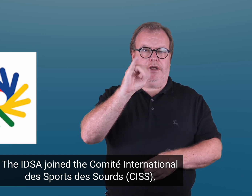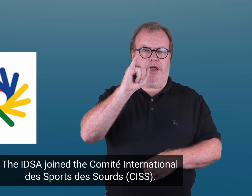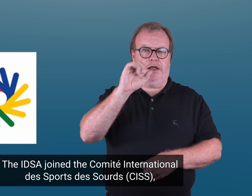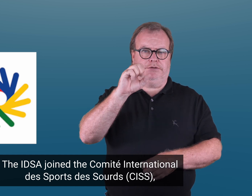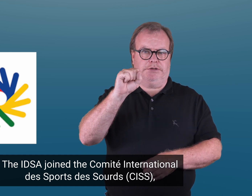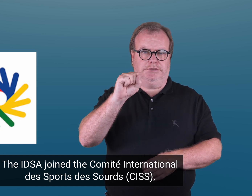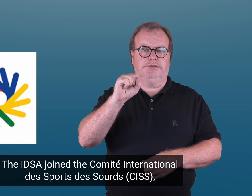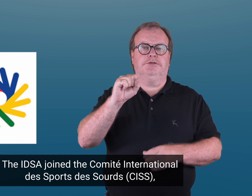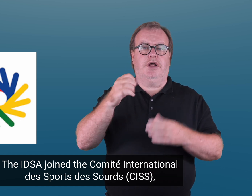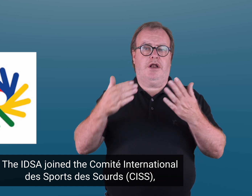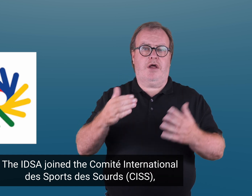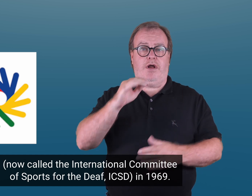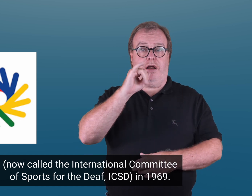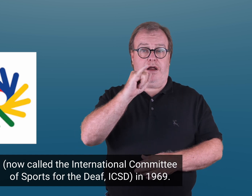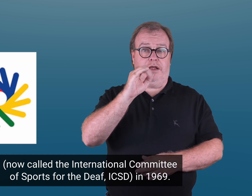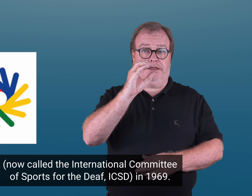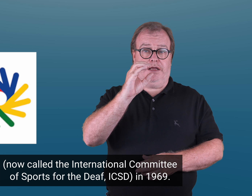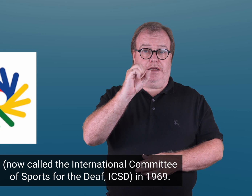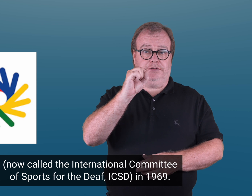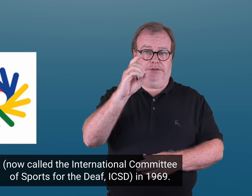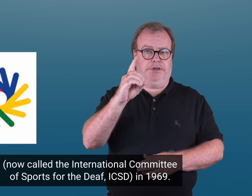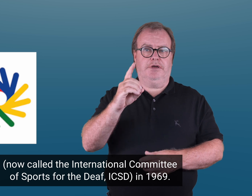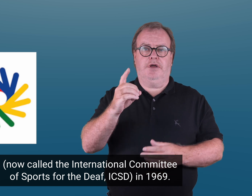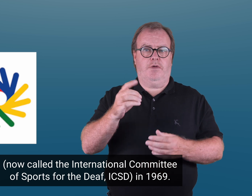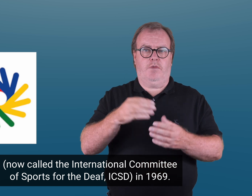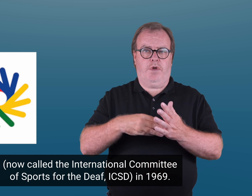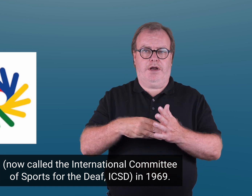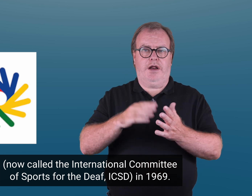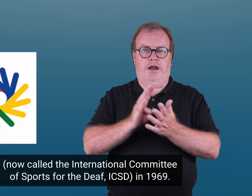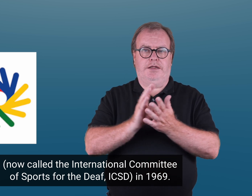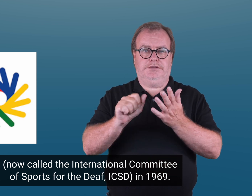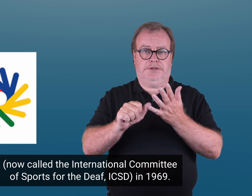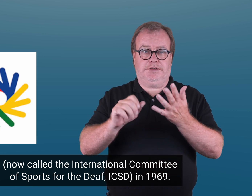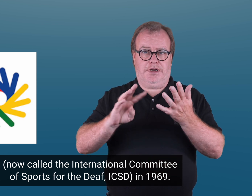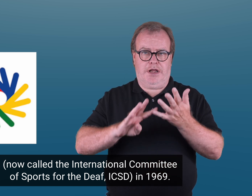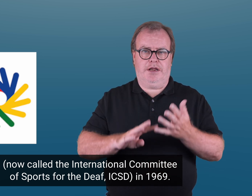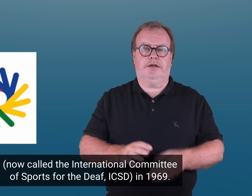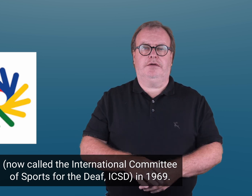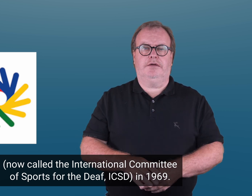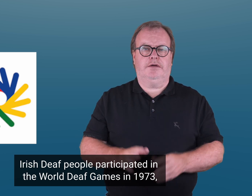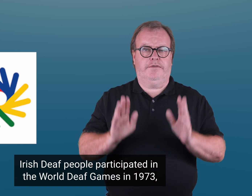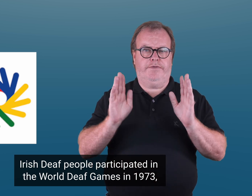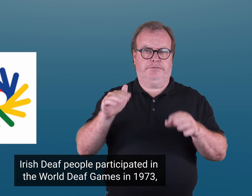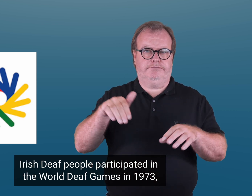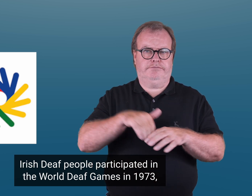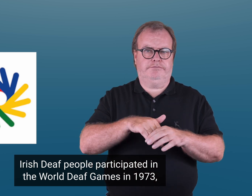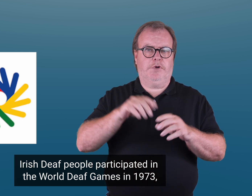Comité International des Sports des Sourds, now called the International Committee of Sports for the Deaf, in 1969. Irish deaf